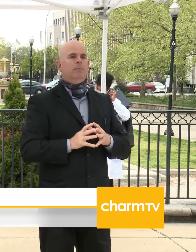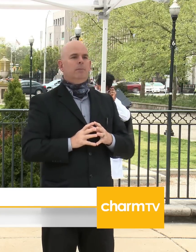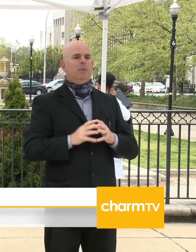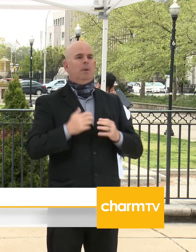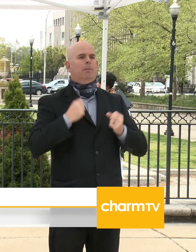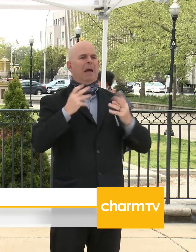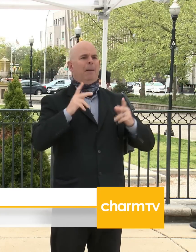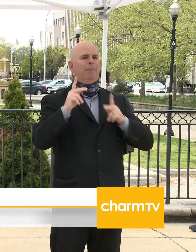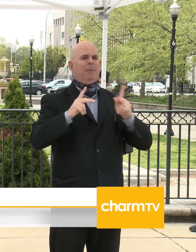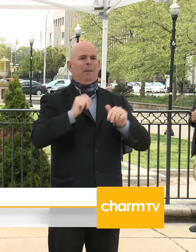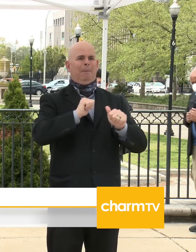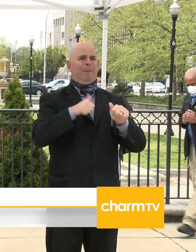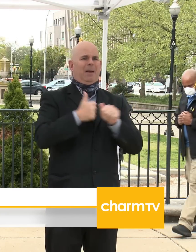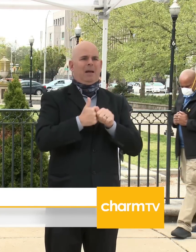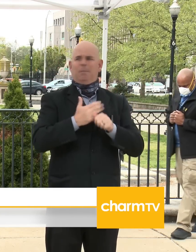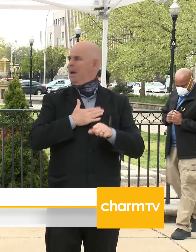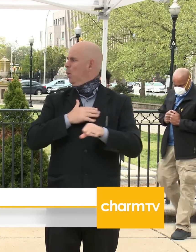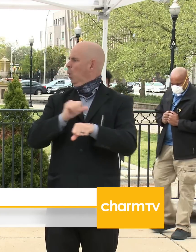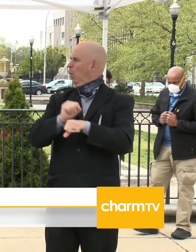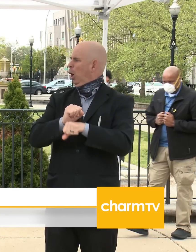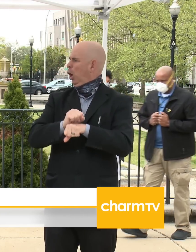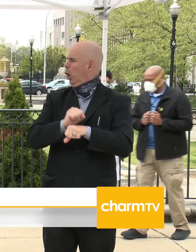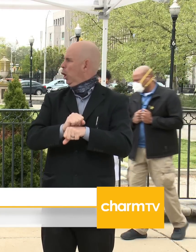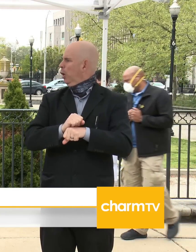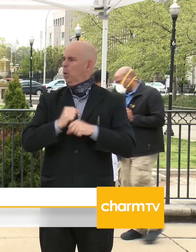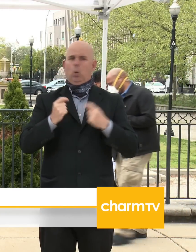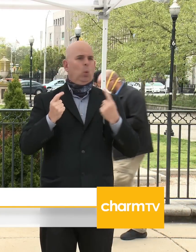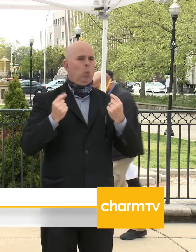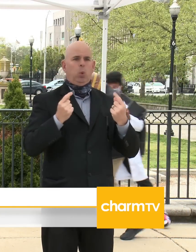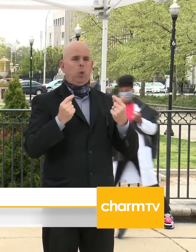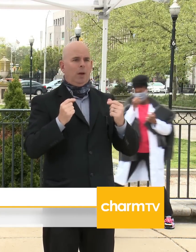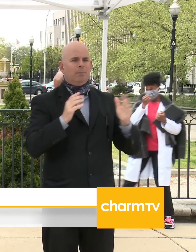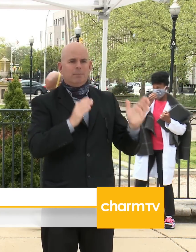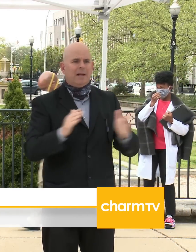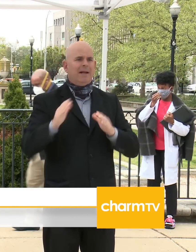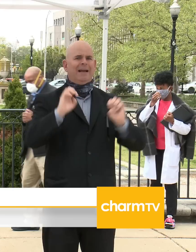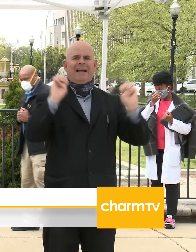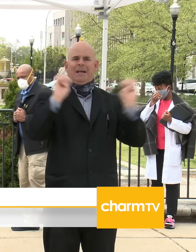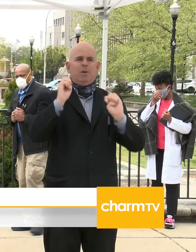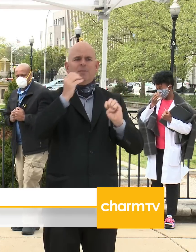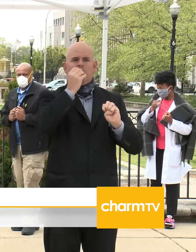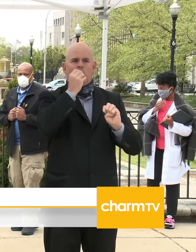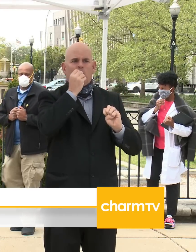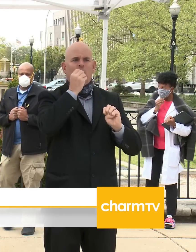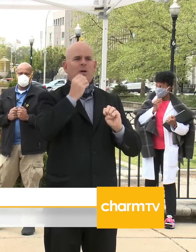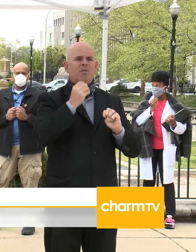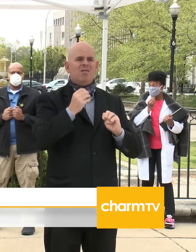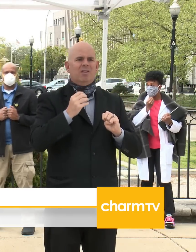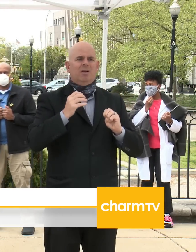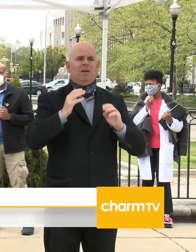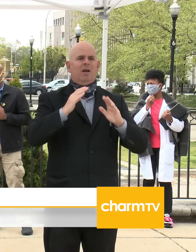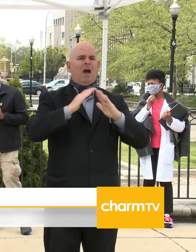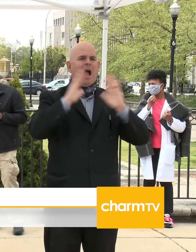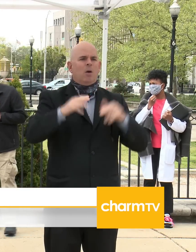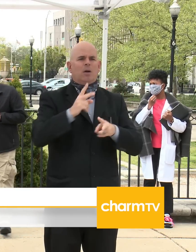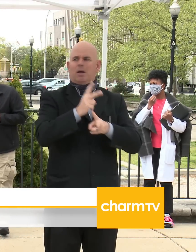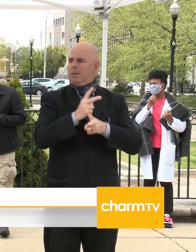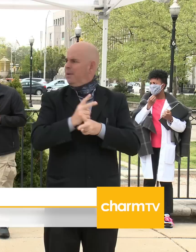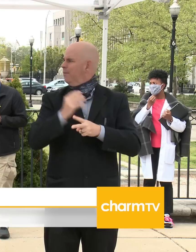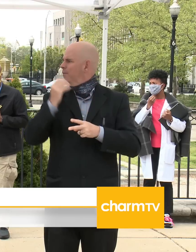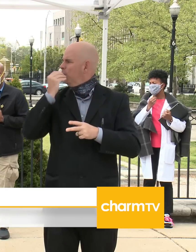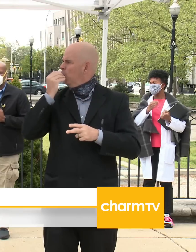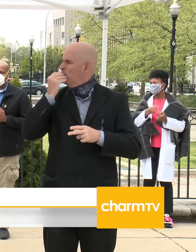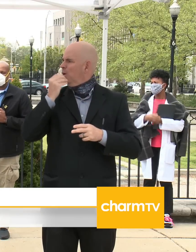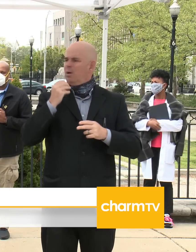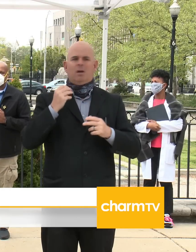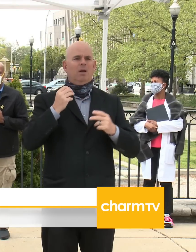work: the Department of Planning, Baltimore City Recreation and Parks, the Department of Housing and Community Development, the Baltimore